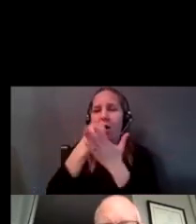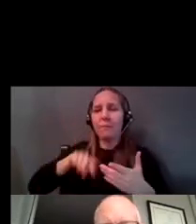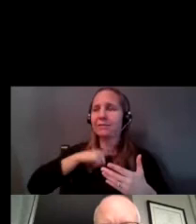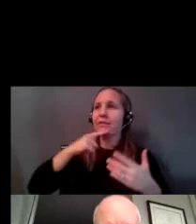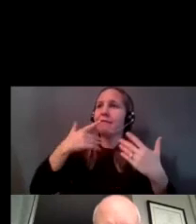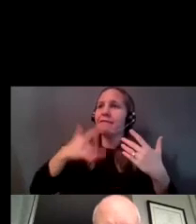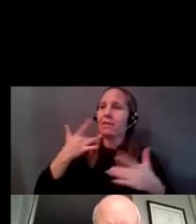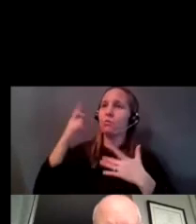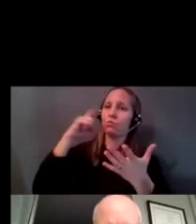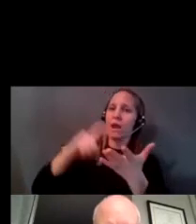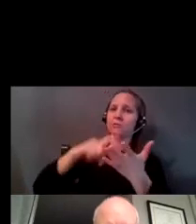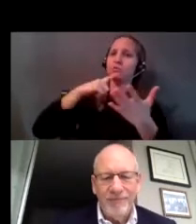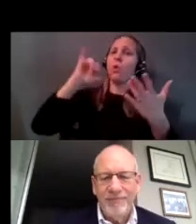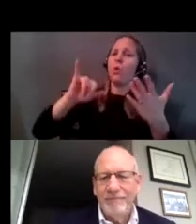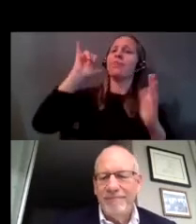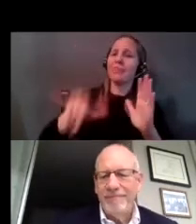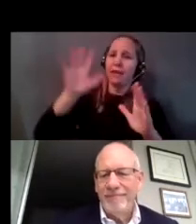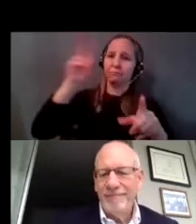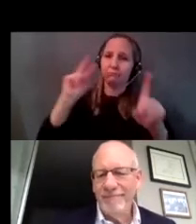you very much. I'll turn it back.